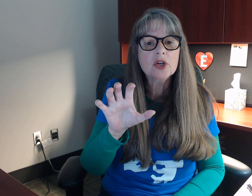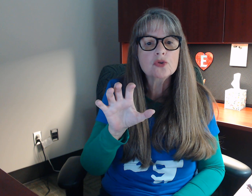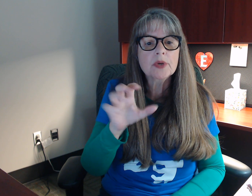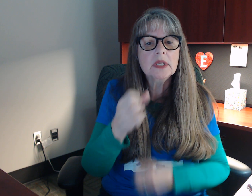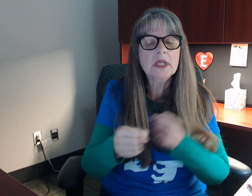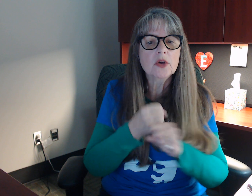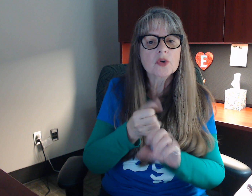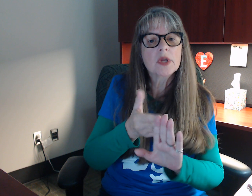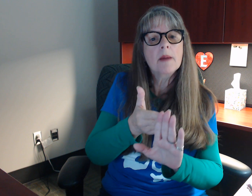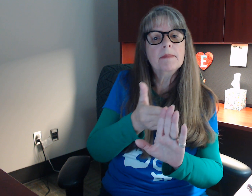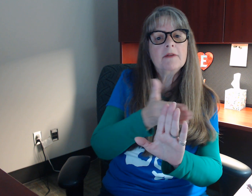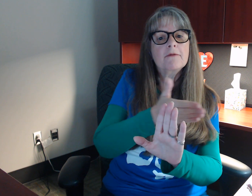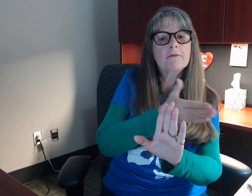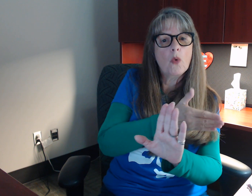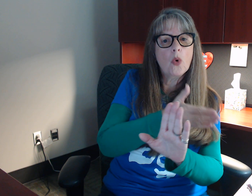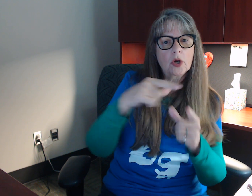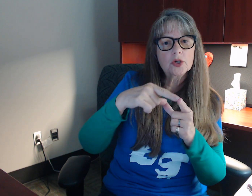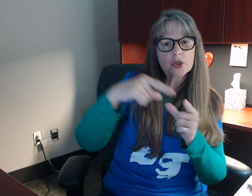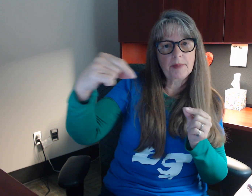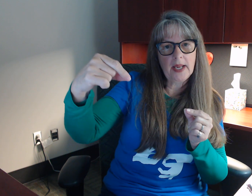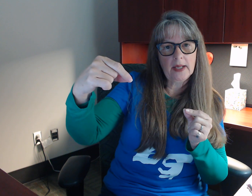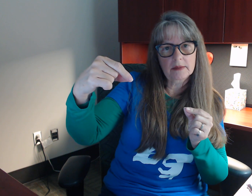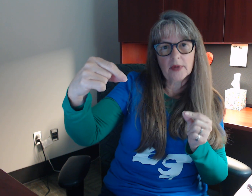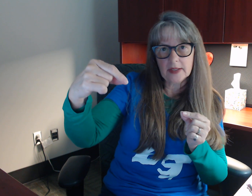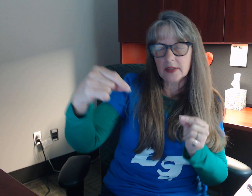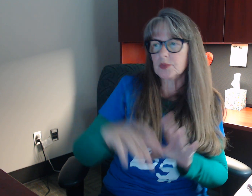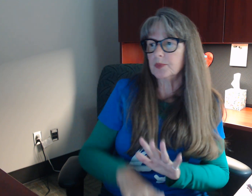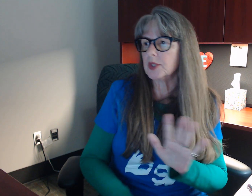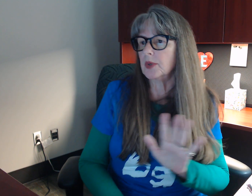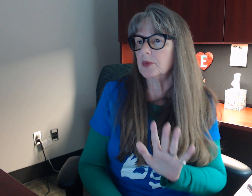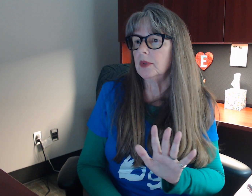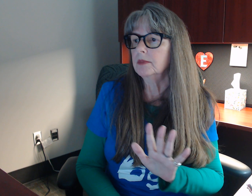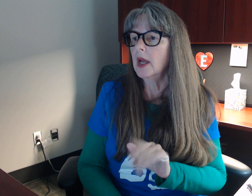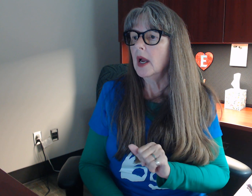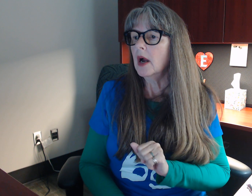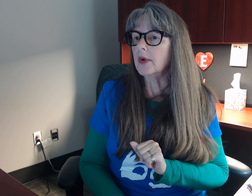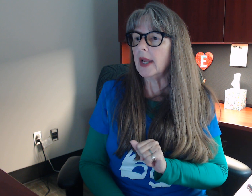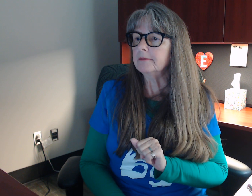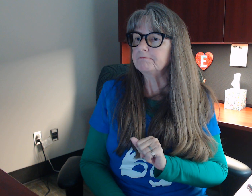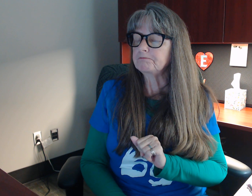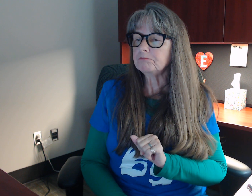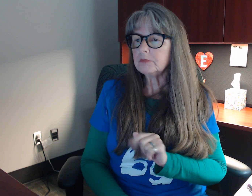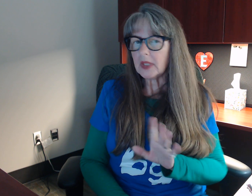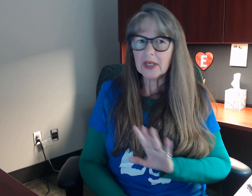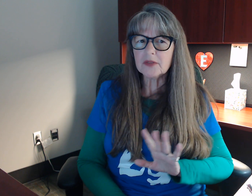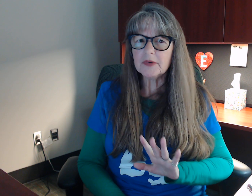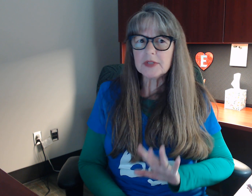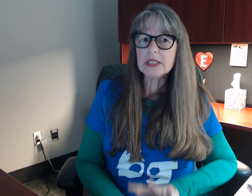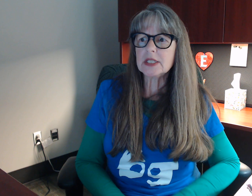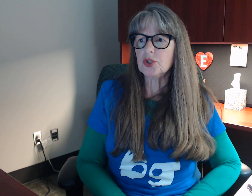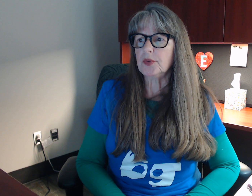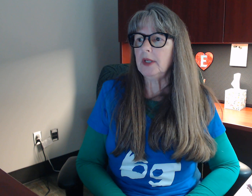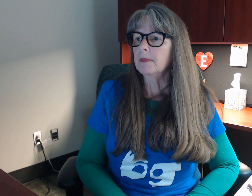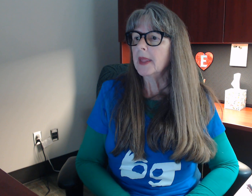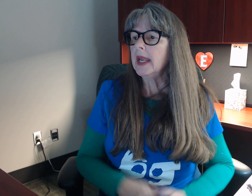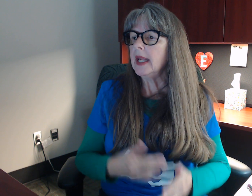500 years before Japan. Okay, that's what I'm doing. Okay, of the 15th century.